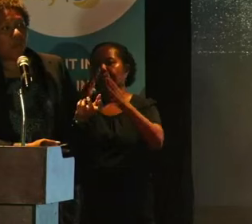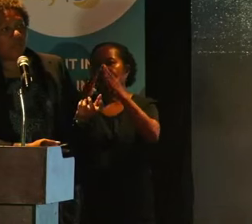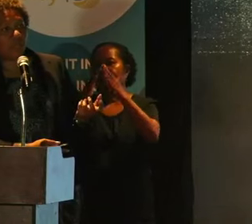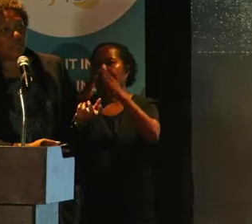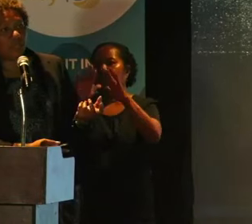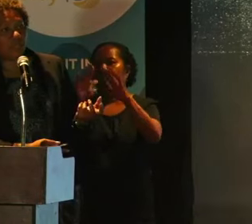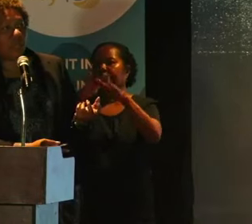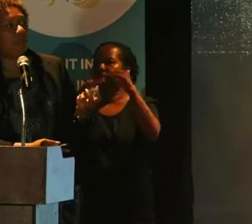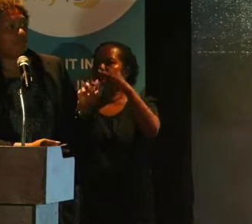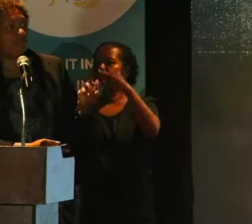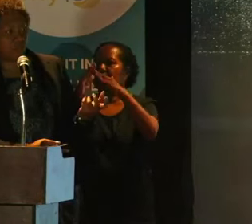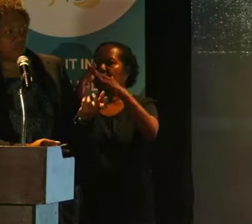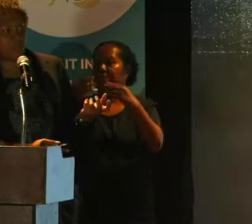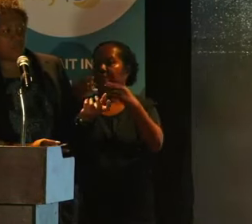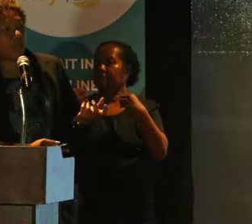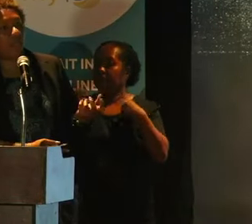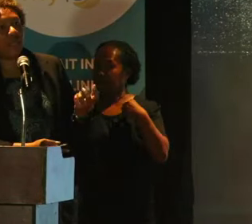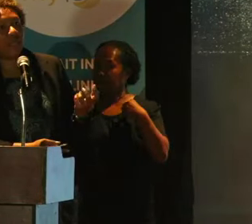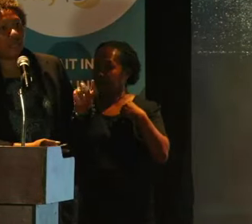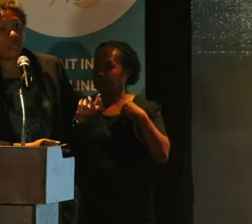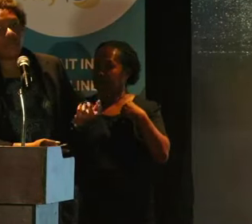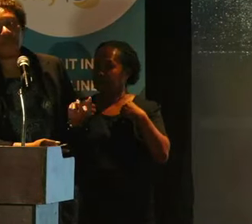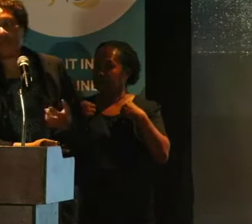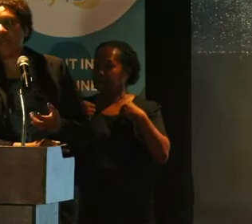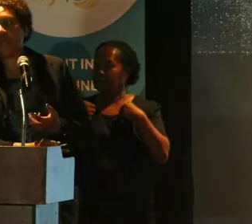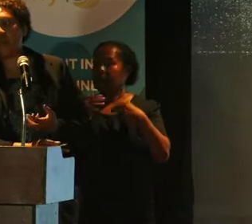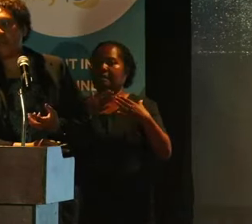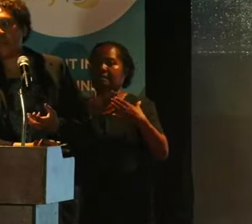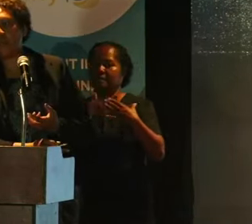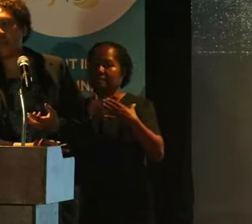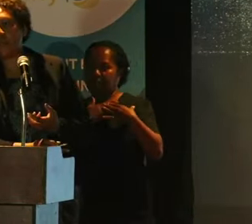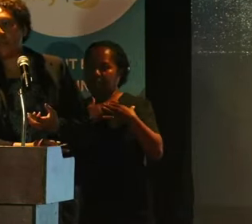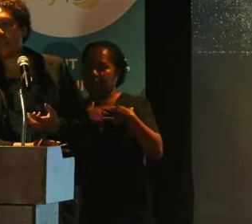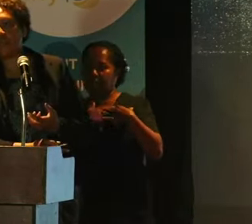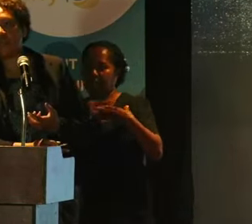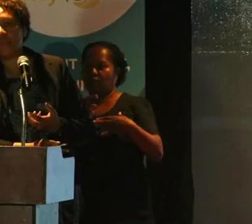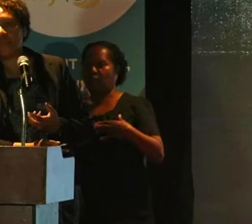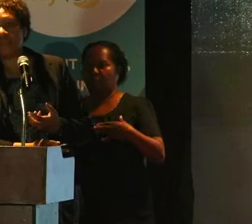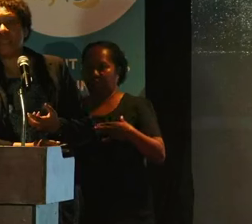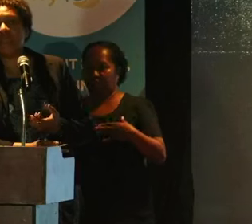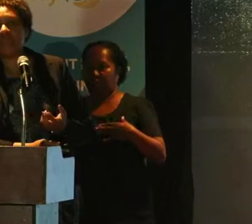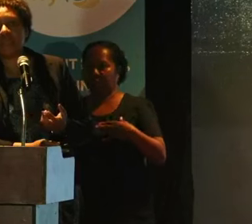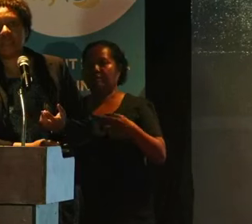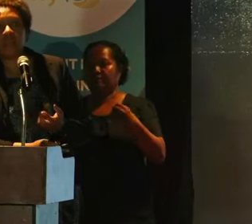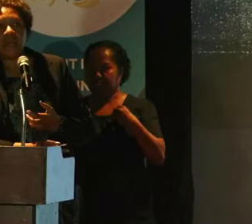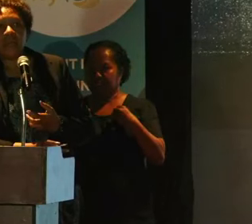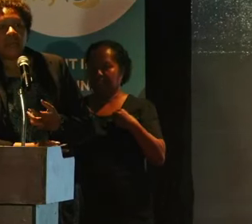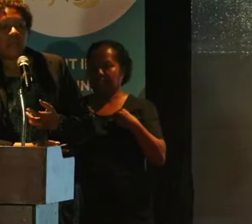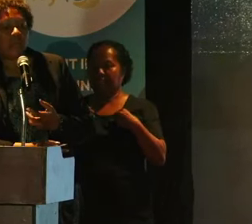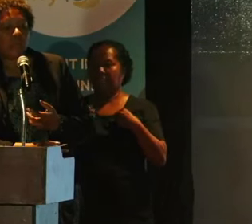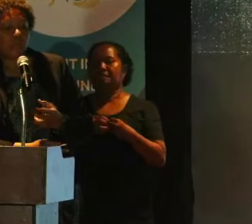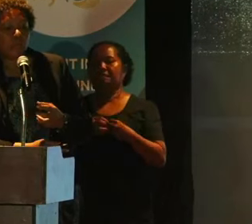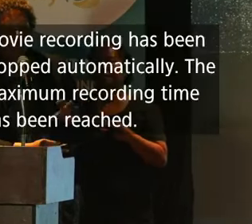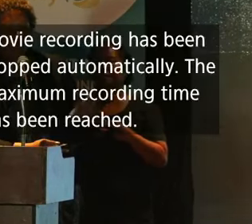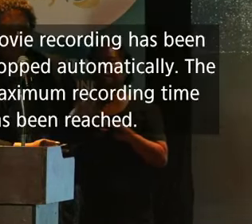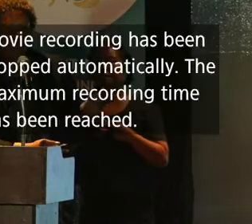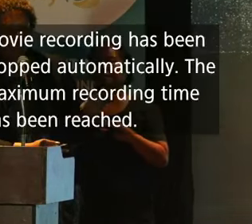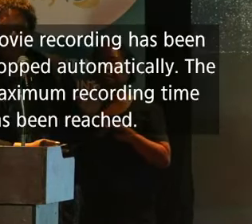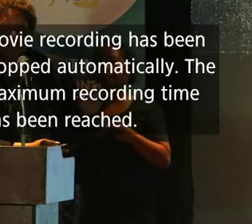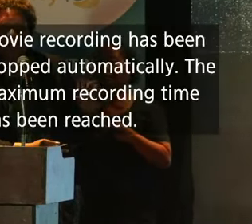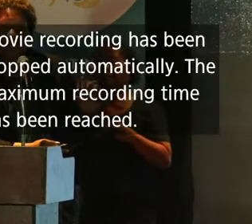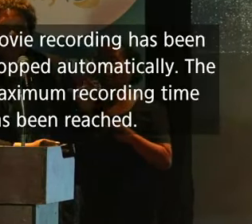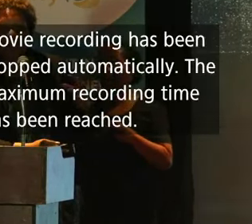carrying out your business is structurally sound and it's safe for you to carry out that your activity. So all of this,